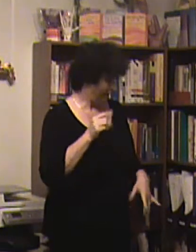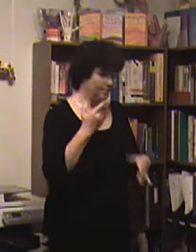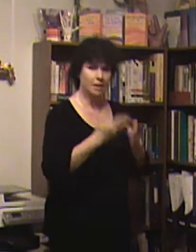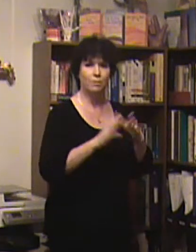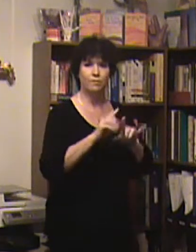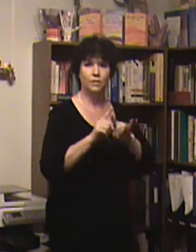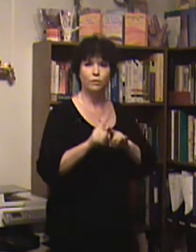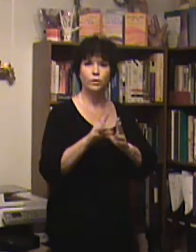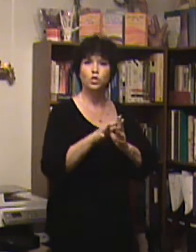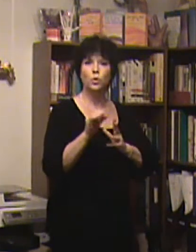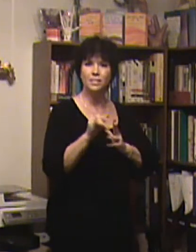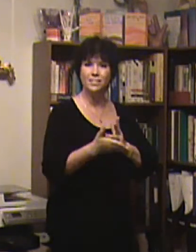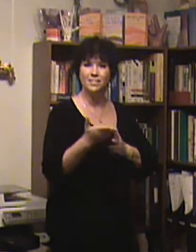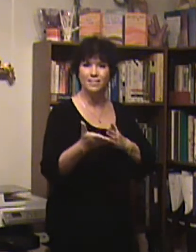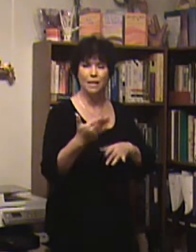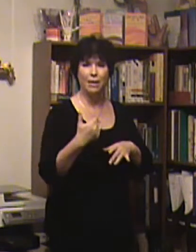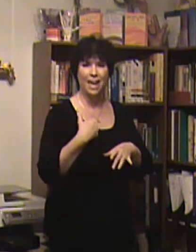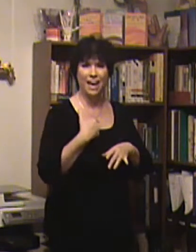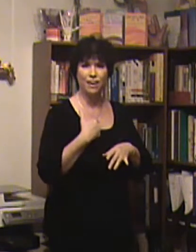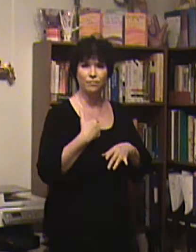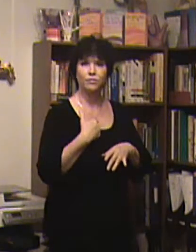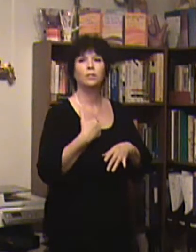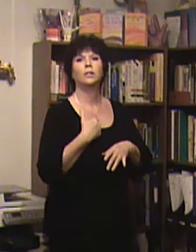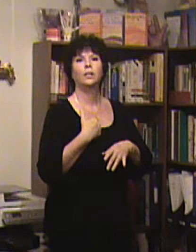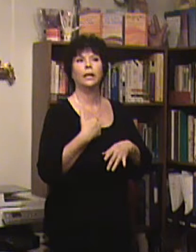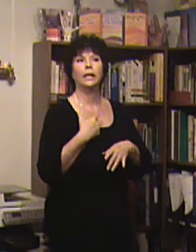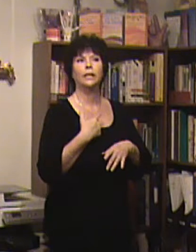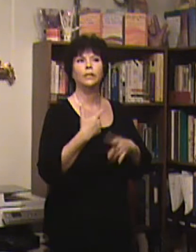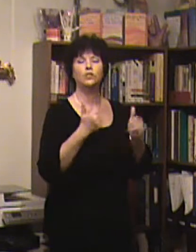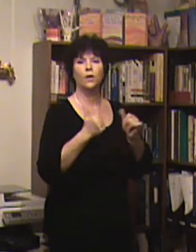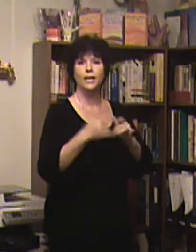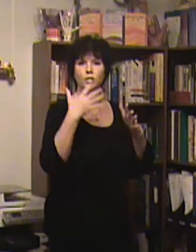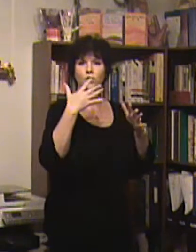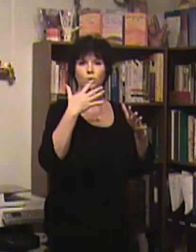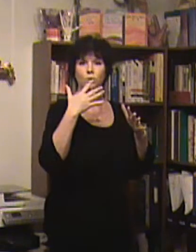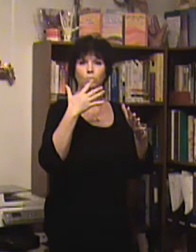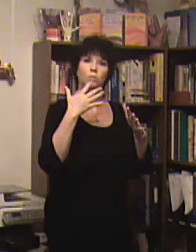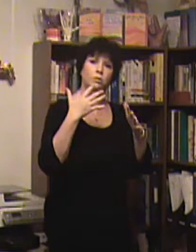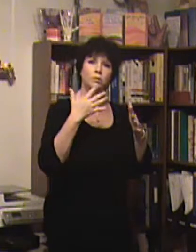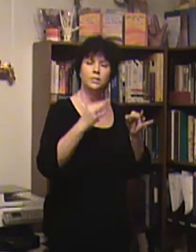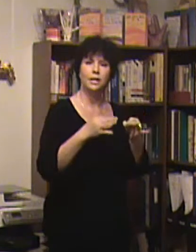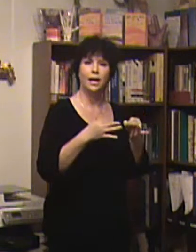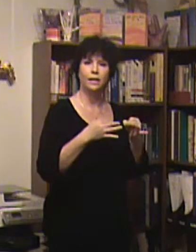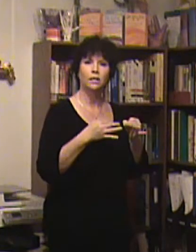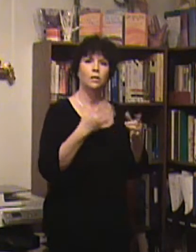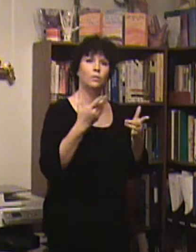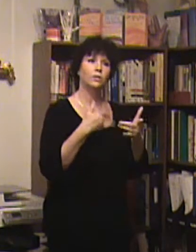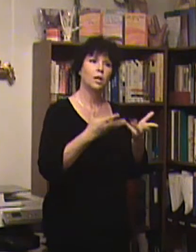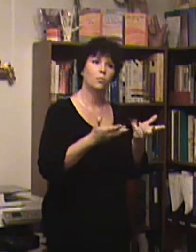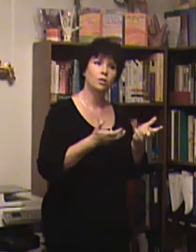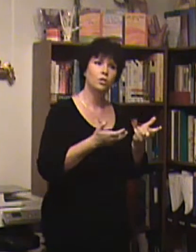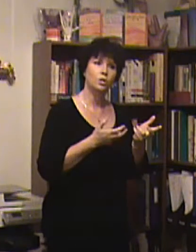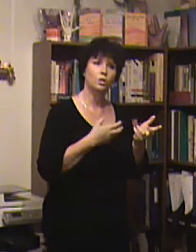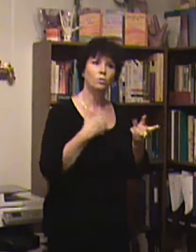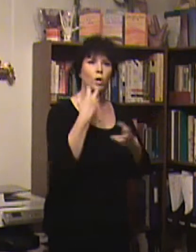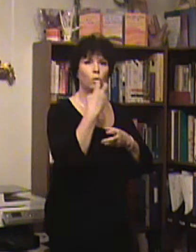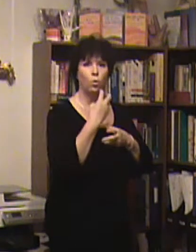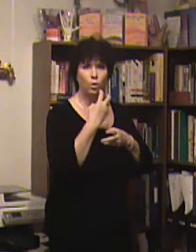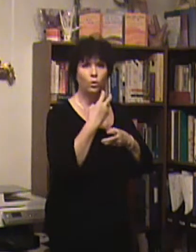and some of the different choices that they may have in trying to decide whether they want to go